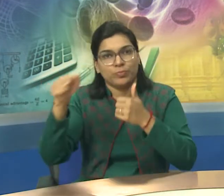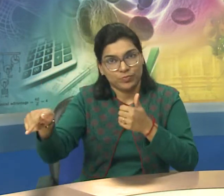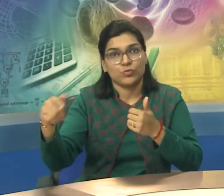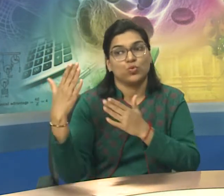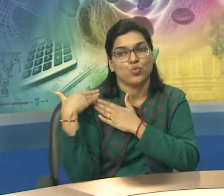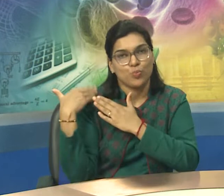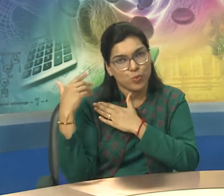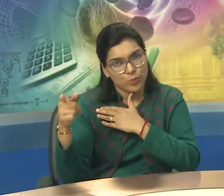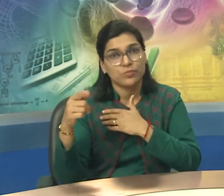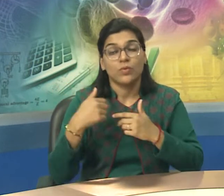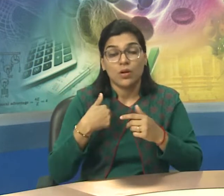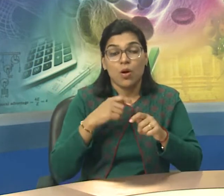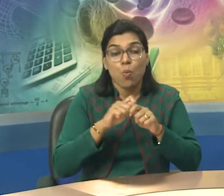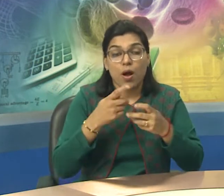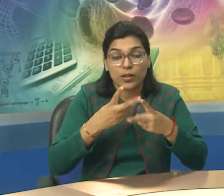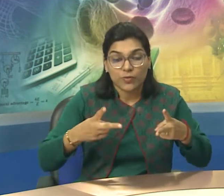call centers